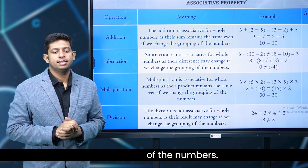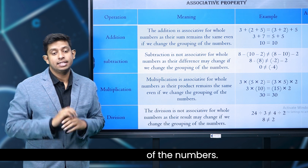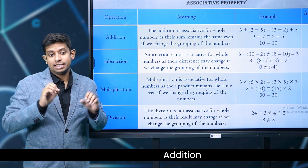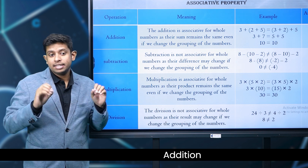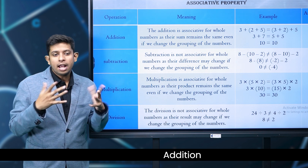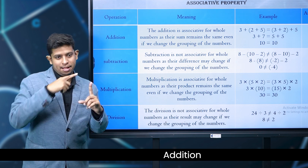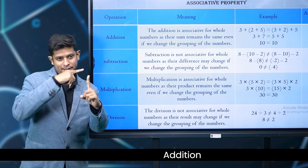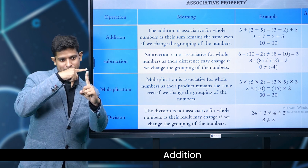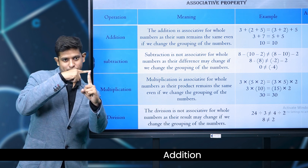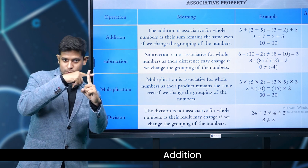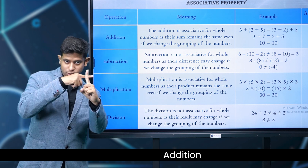Addition.